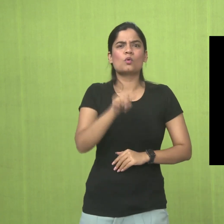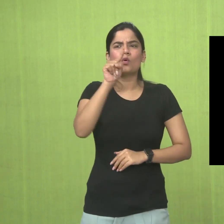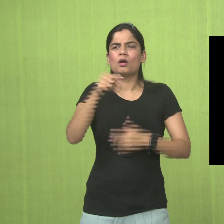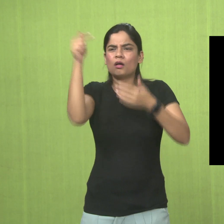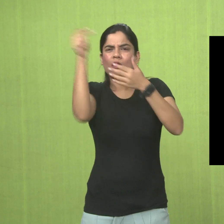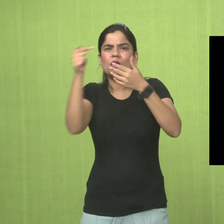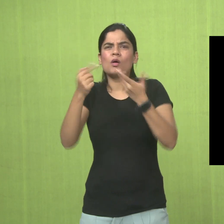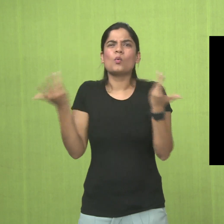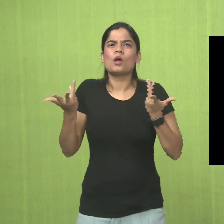behaviors.